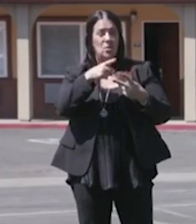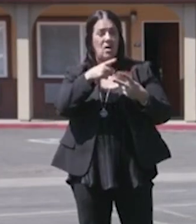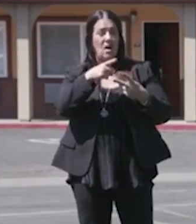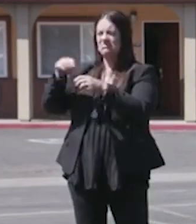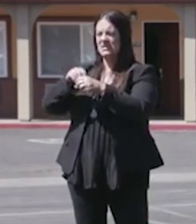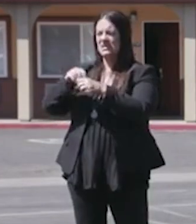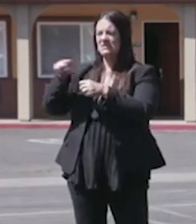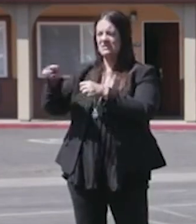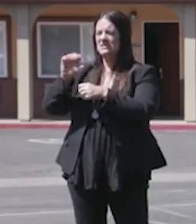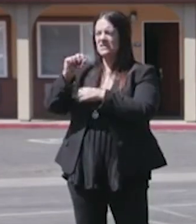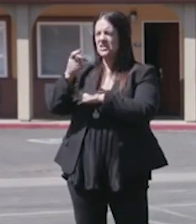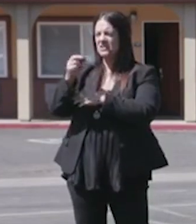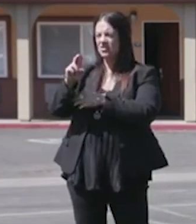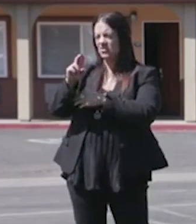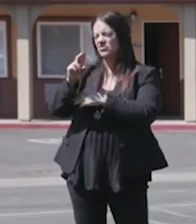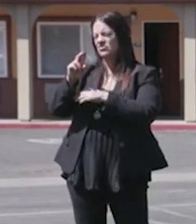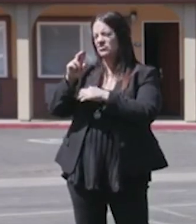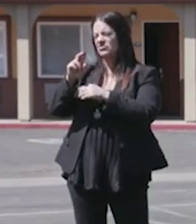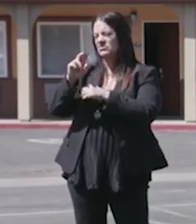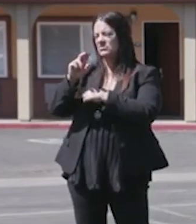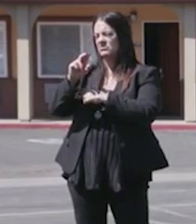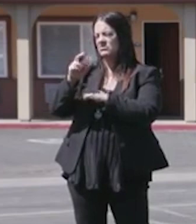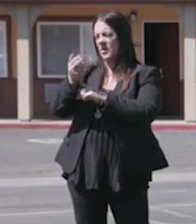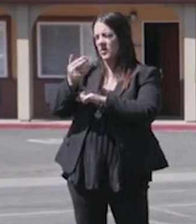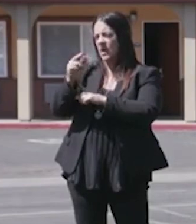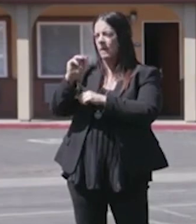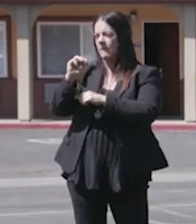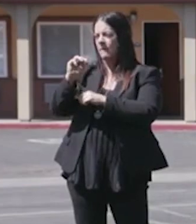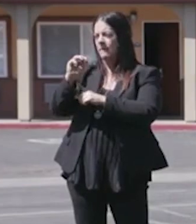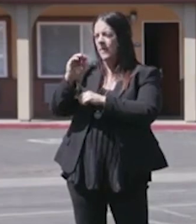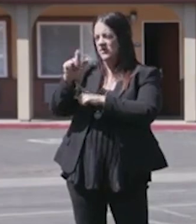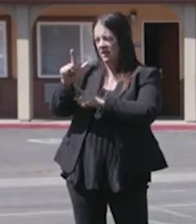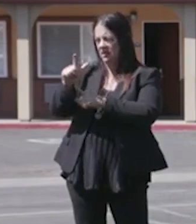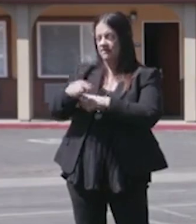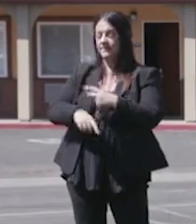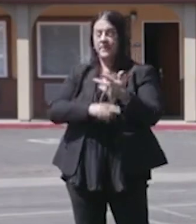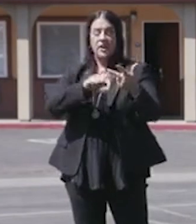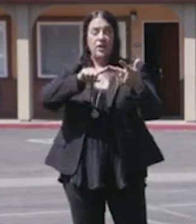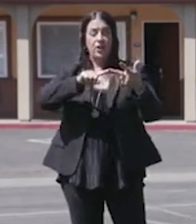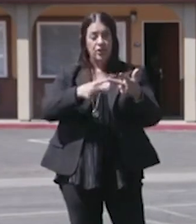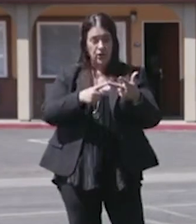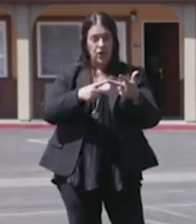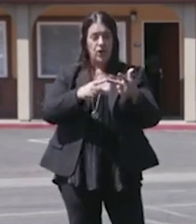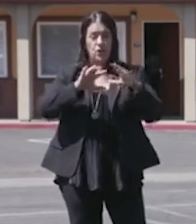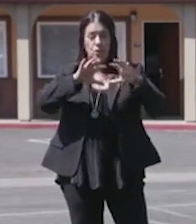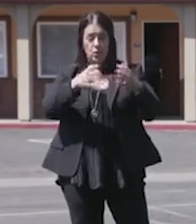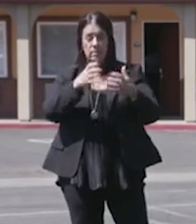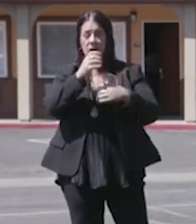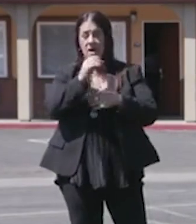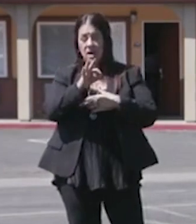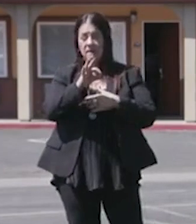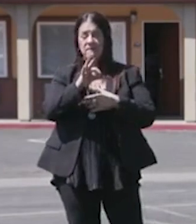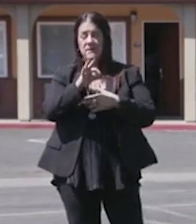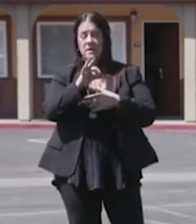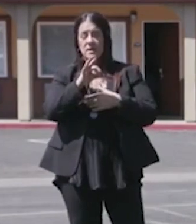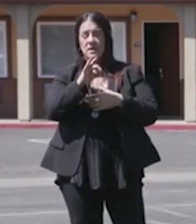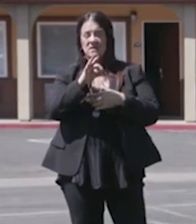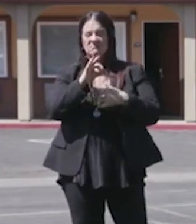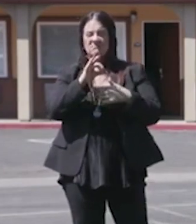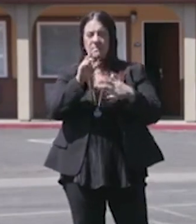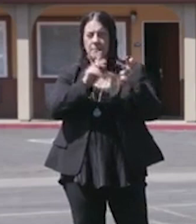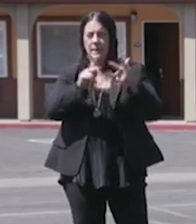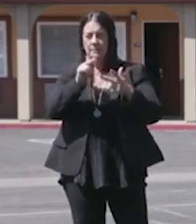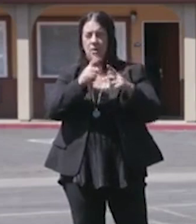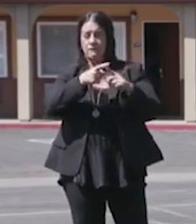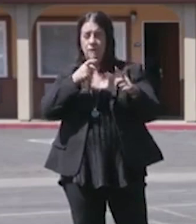to the virus. And number three, the third category is high risk. And high risk is defined many different ways. Easy way to define